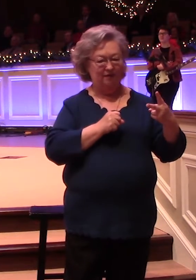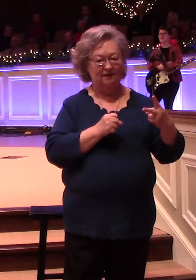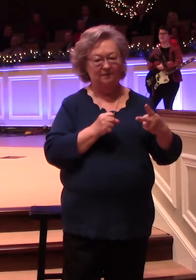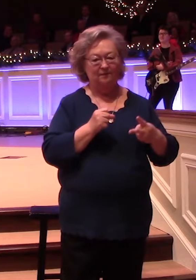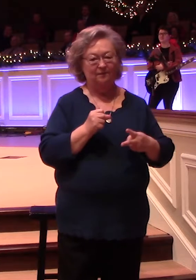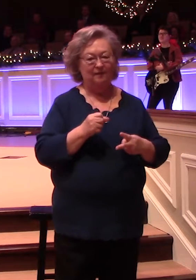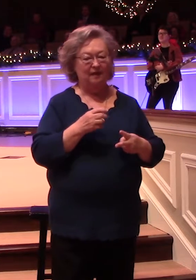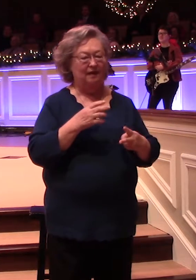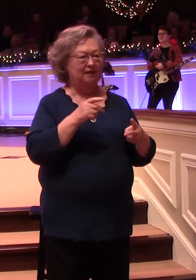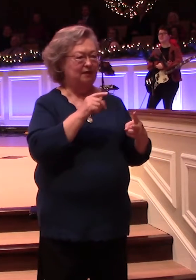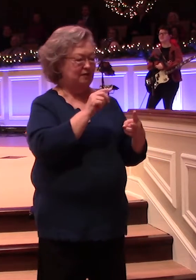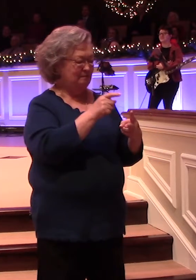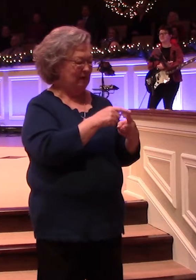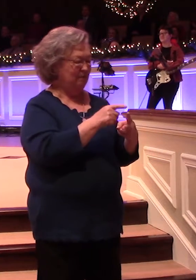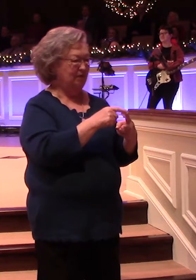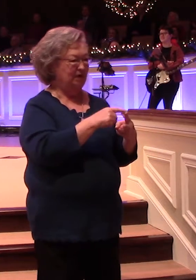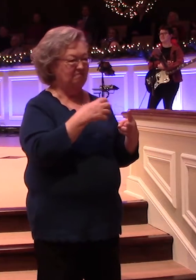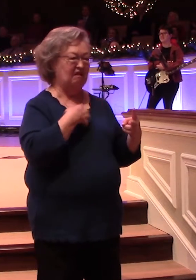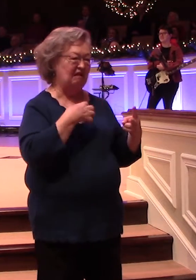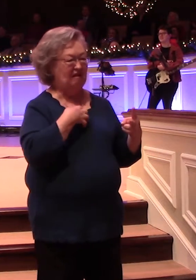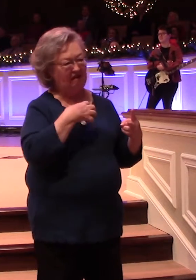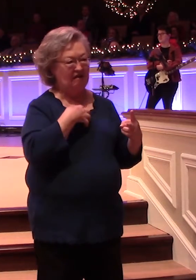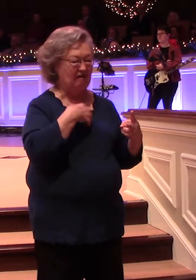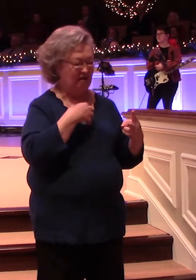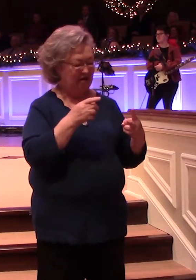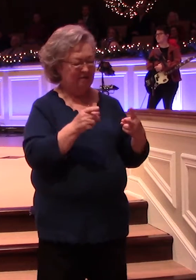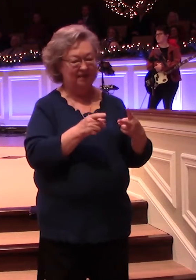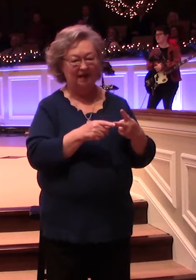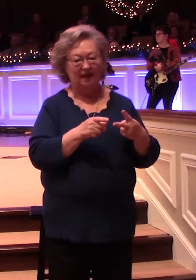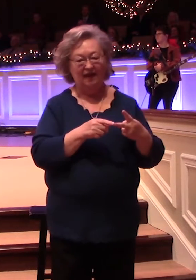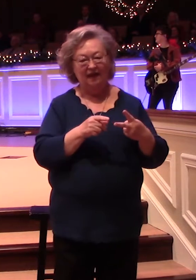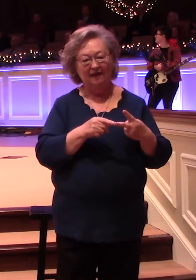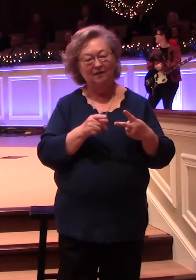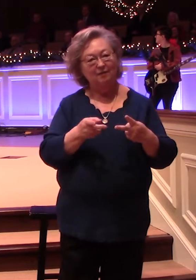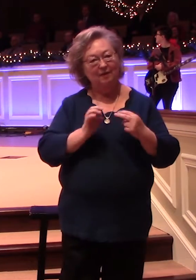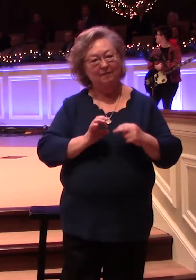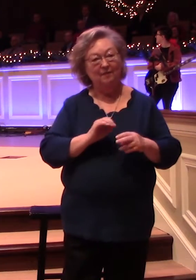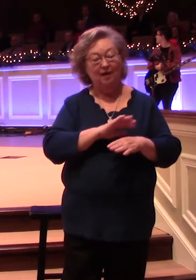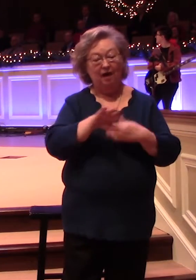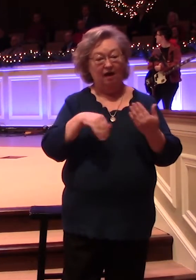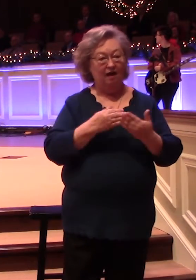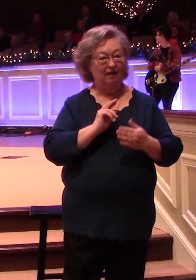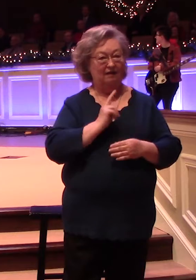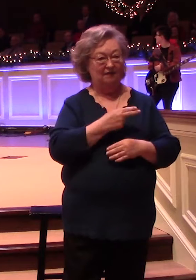It depends on how we choose to live our